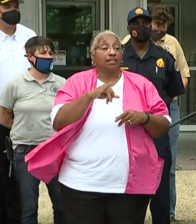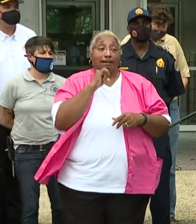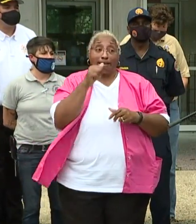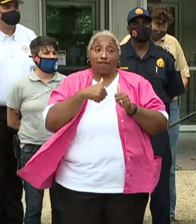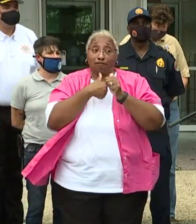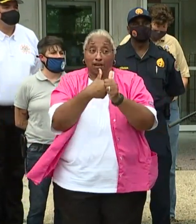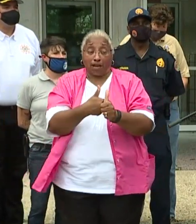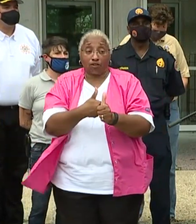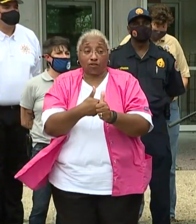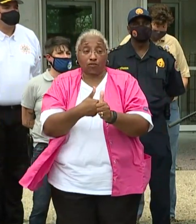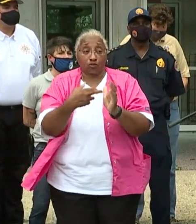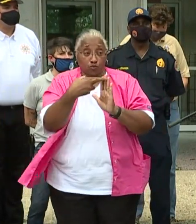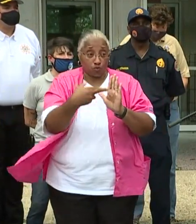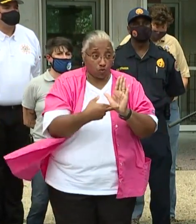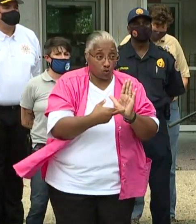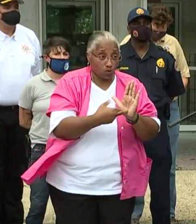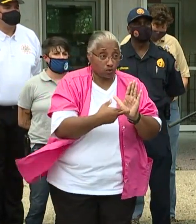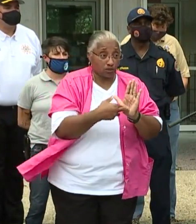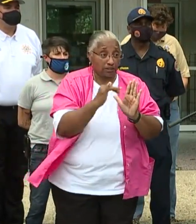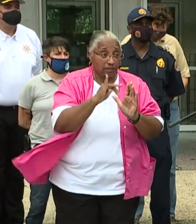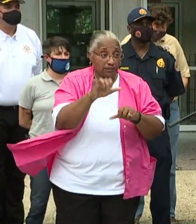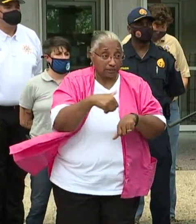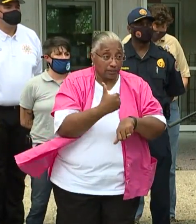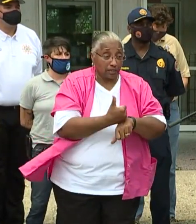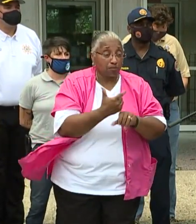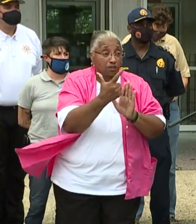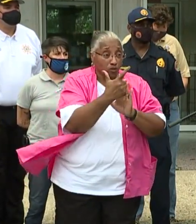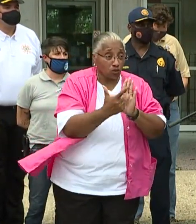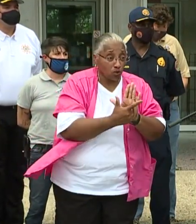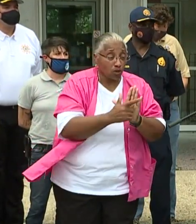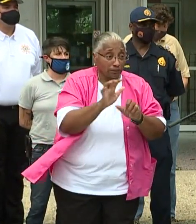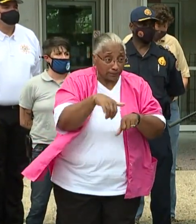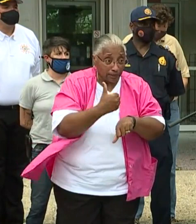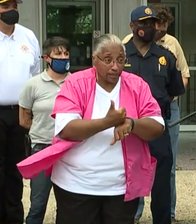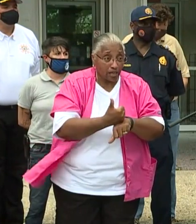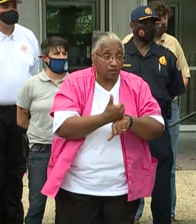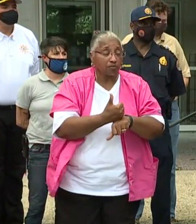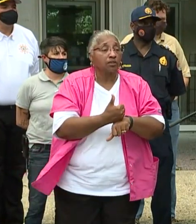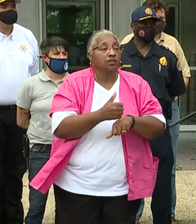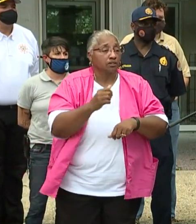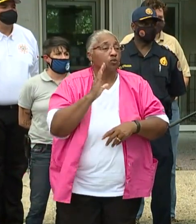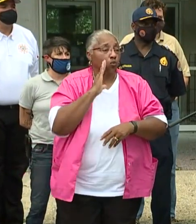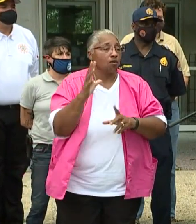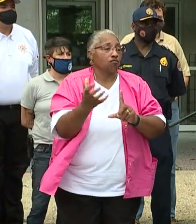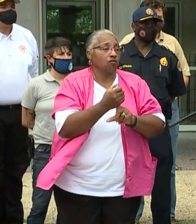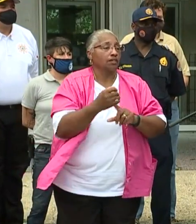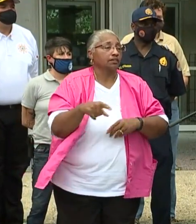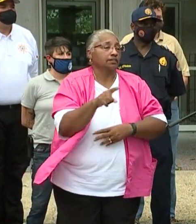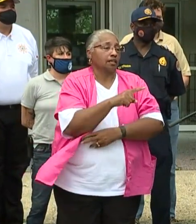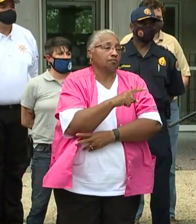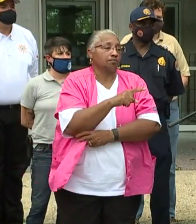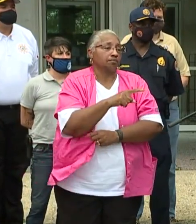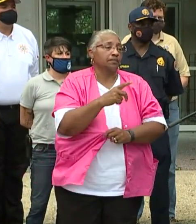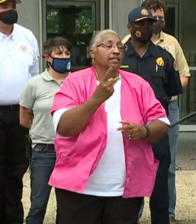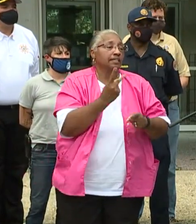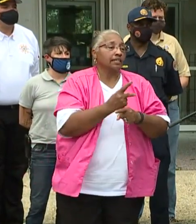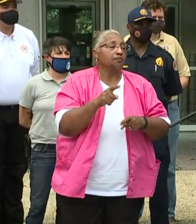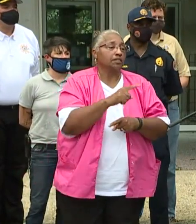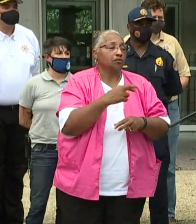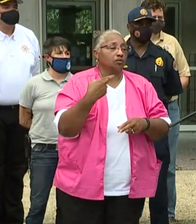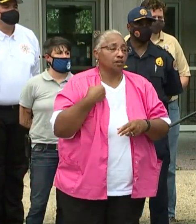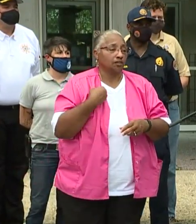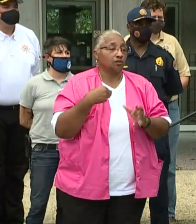guidelines and the parameters that are in place and the laws. They will be held accountable. State